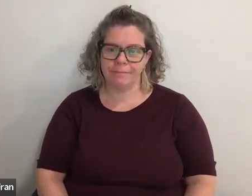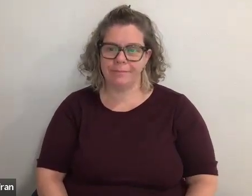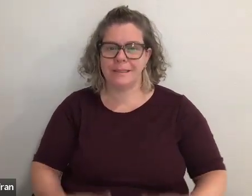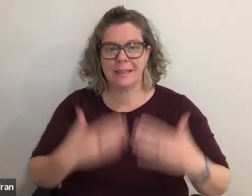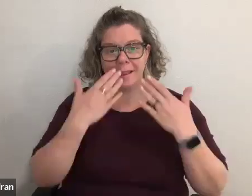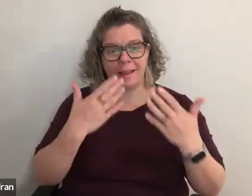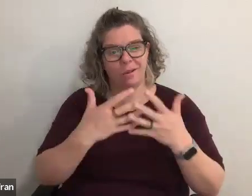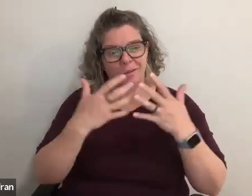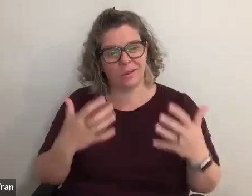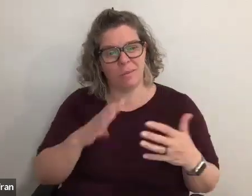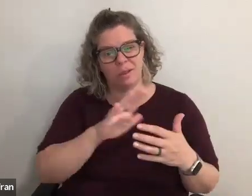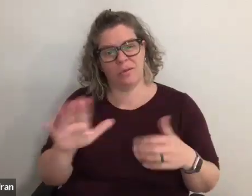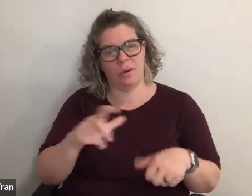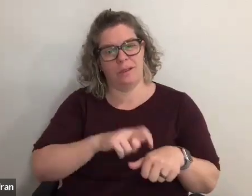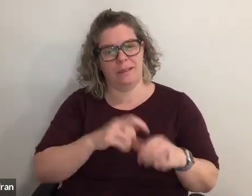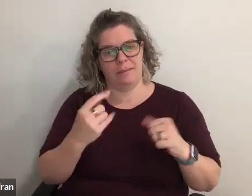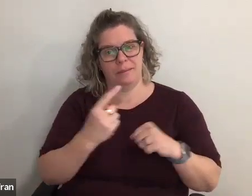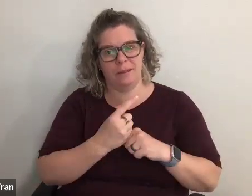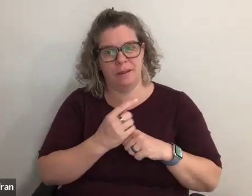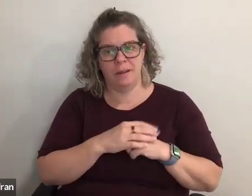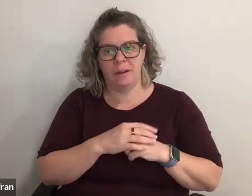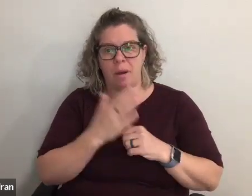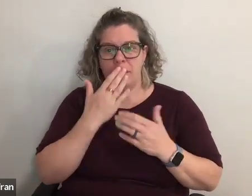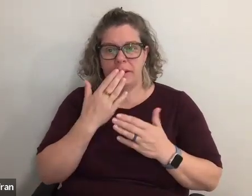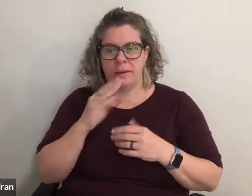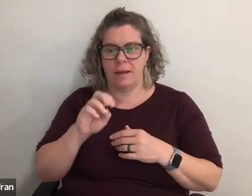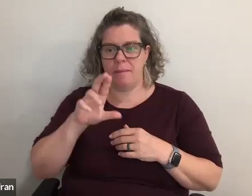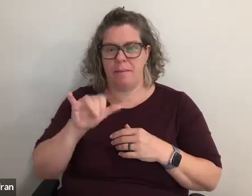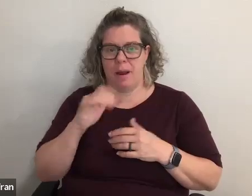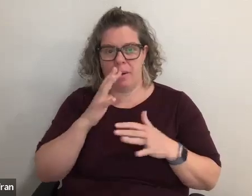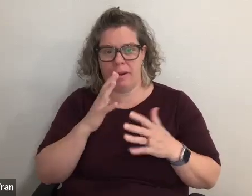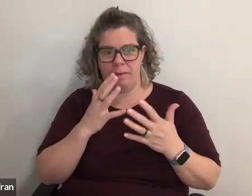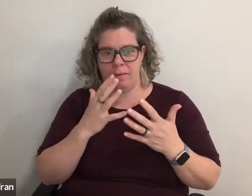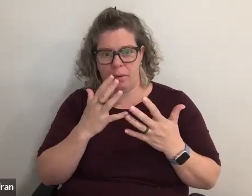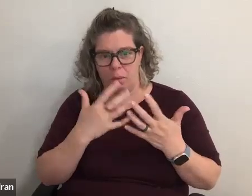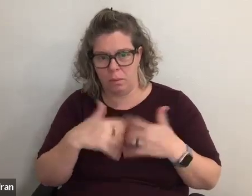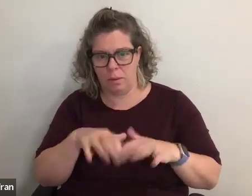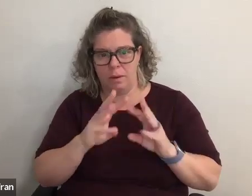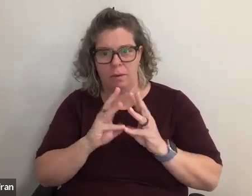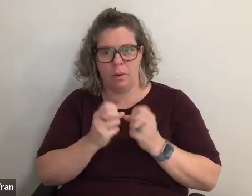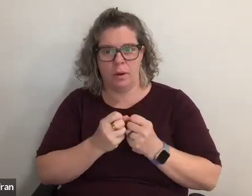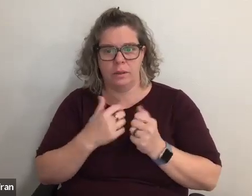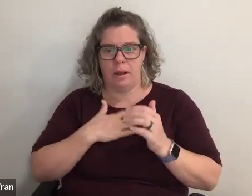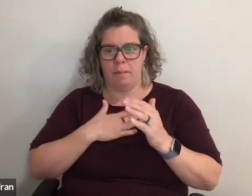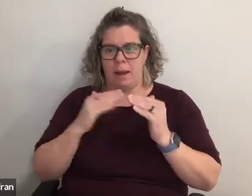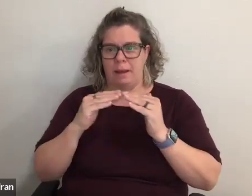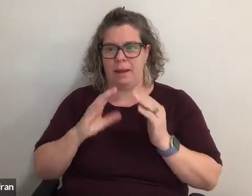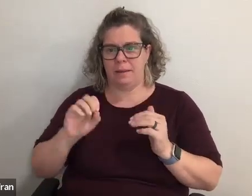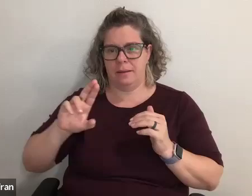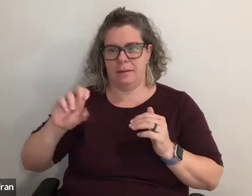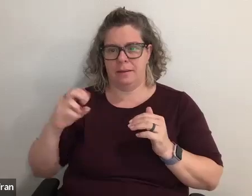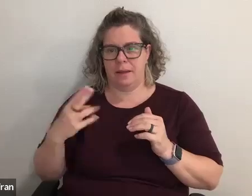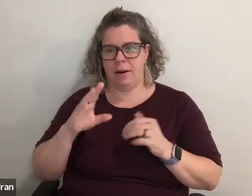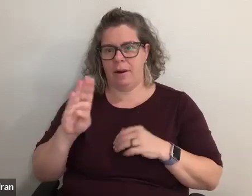Thank you guys so much for your time today. I want to thank you, Mary, for putting this all together, and my counterparts, Sarah and